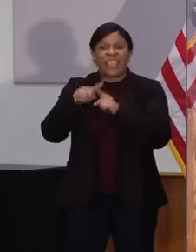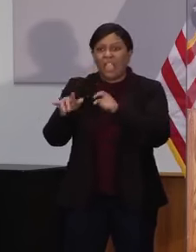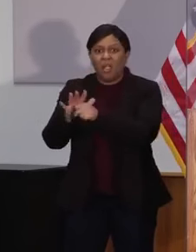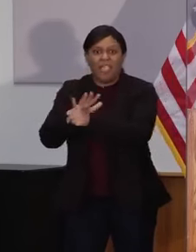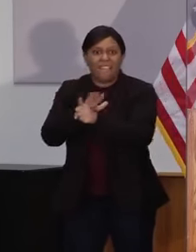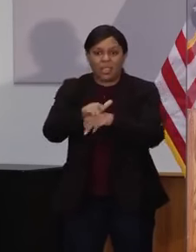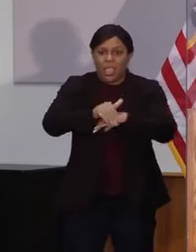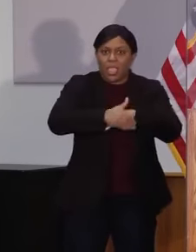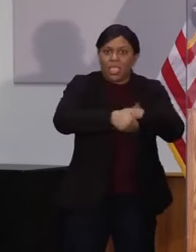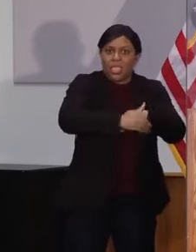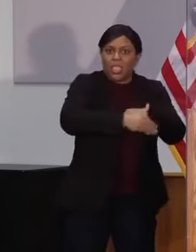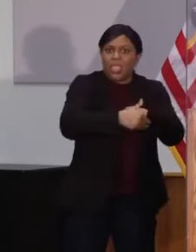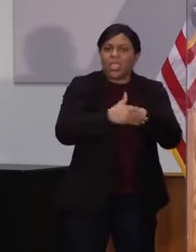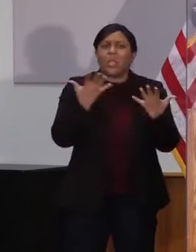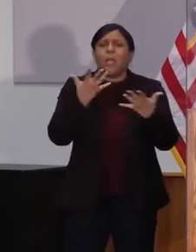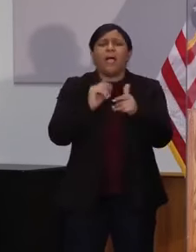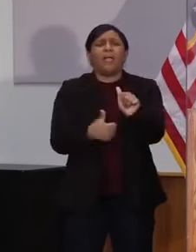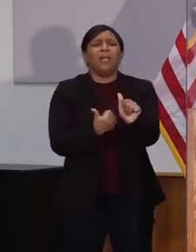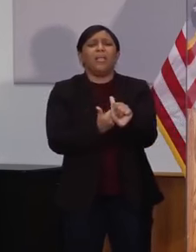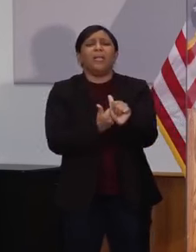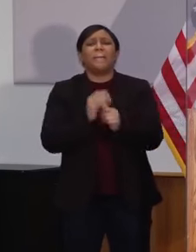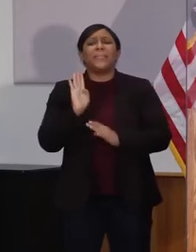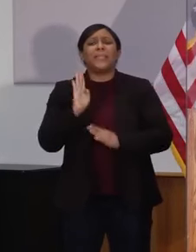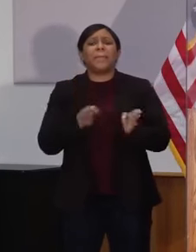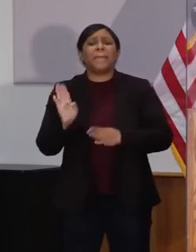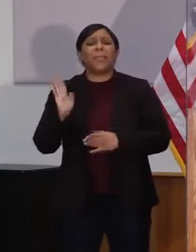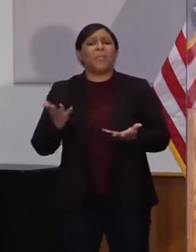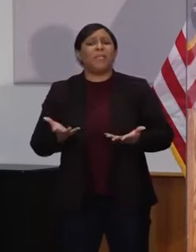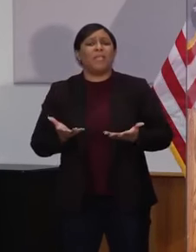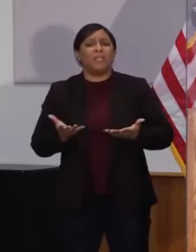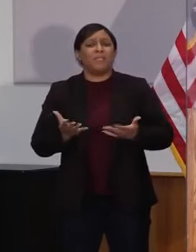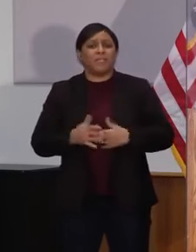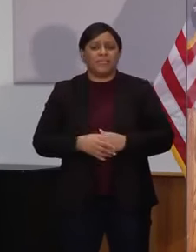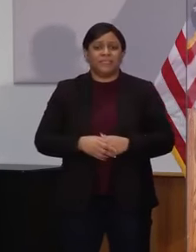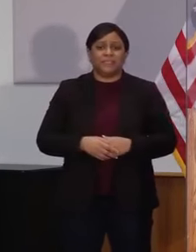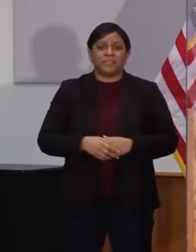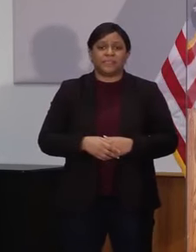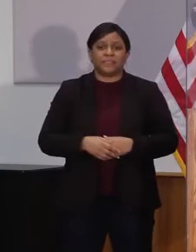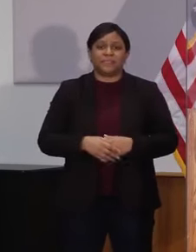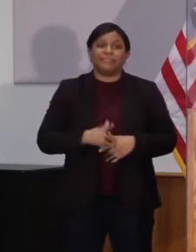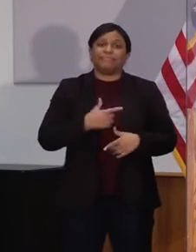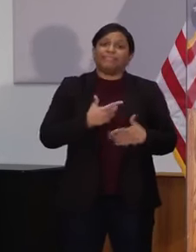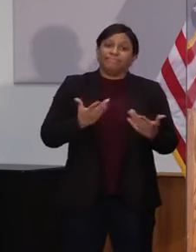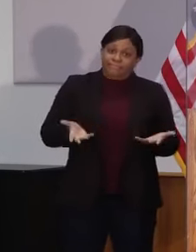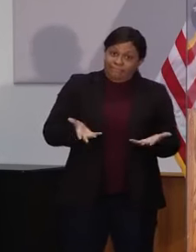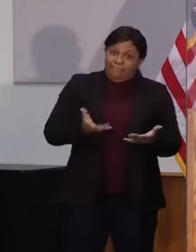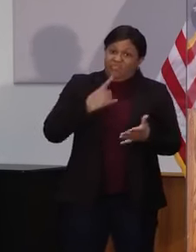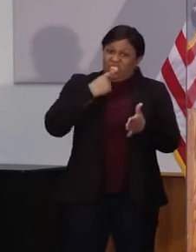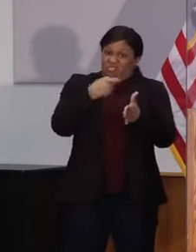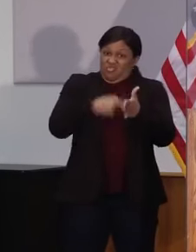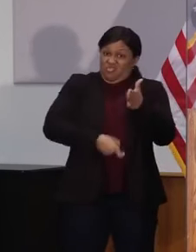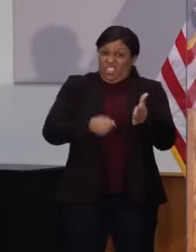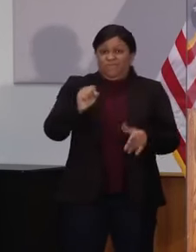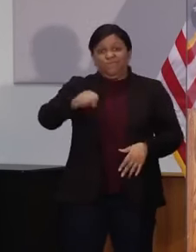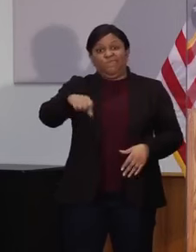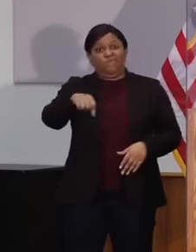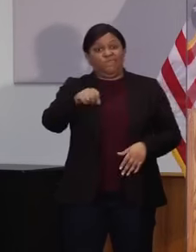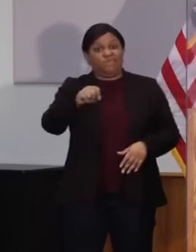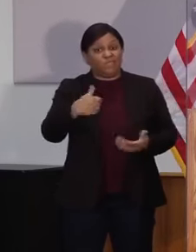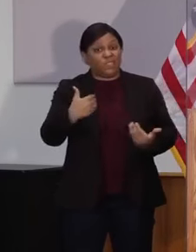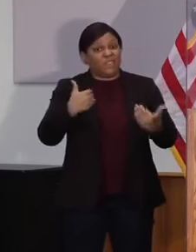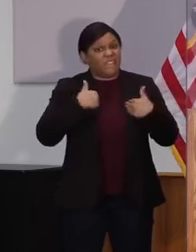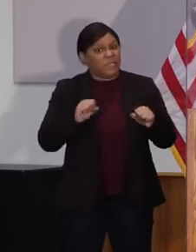this does not pass? We're certainly working it. There's certainly the cost. I certainly have the ability, and again, for